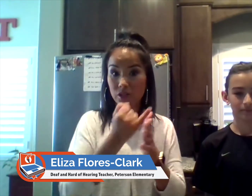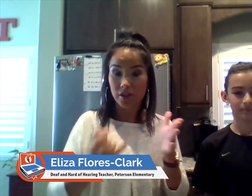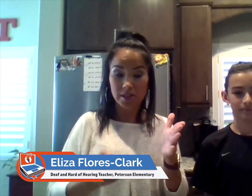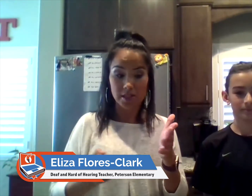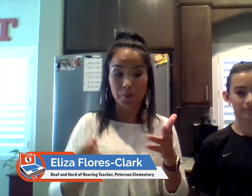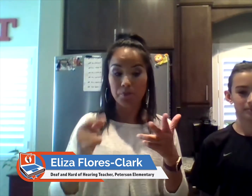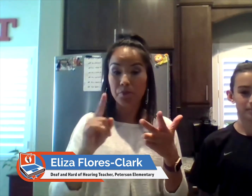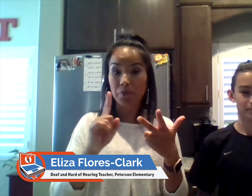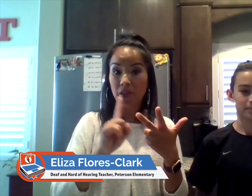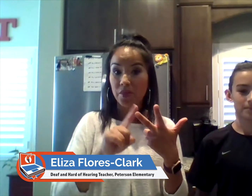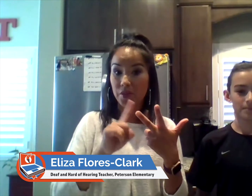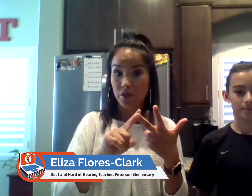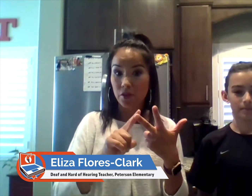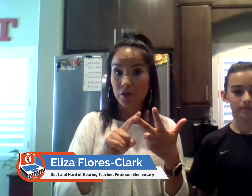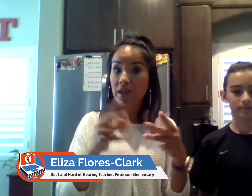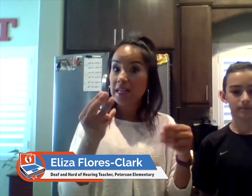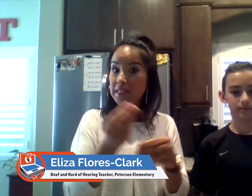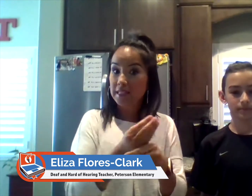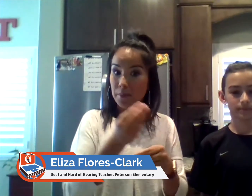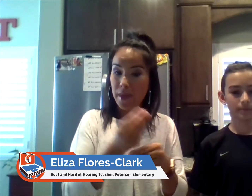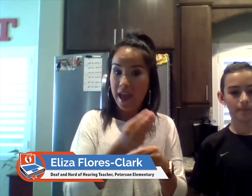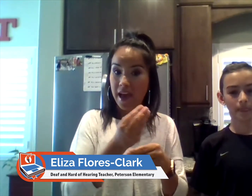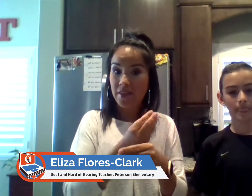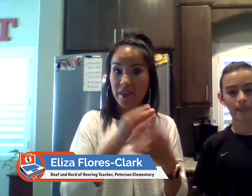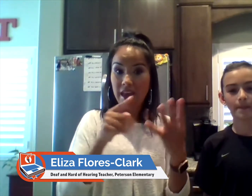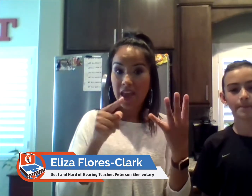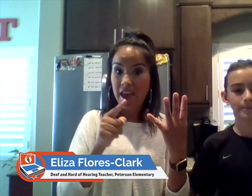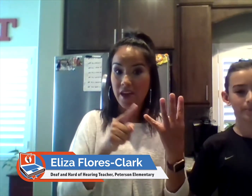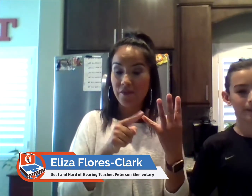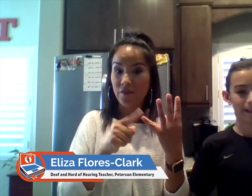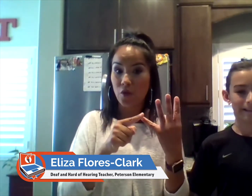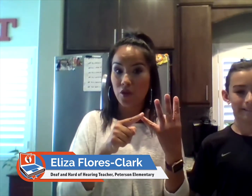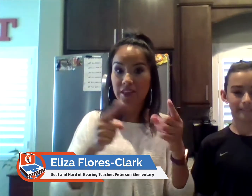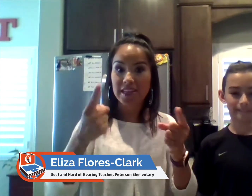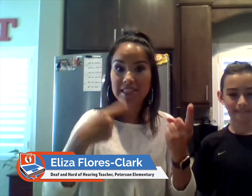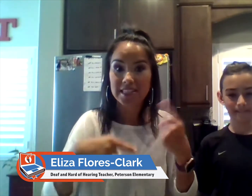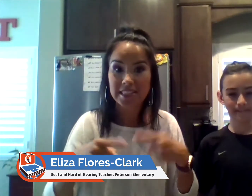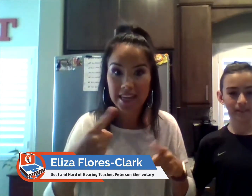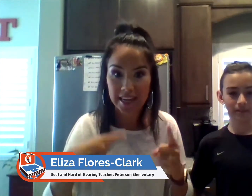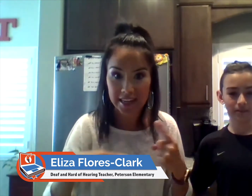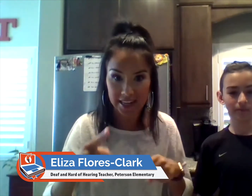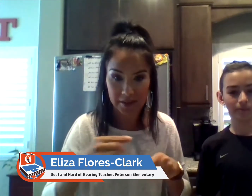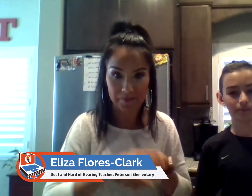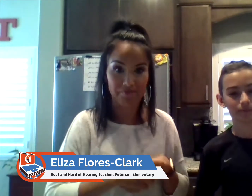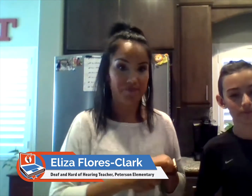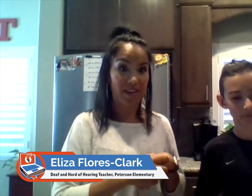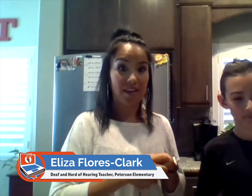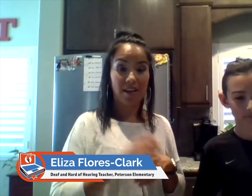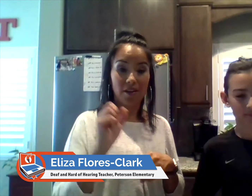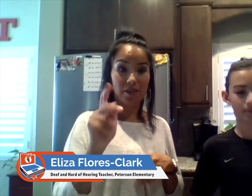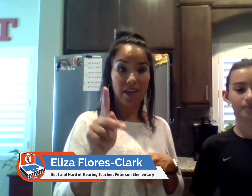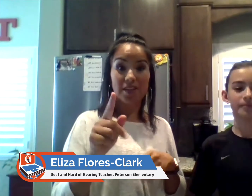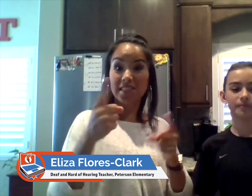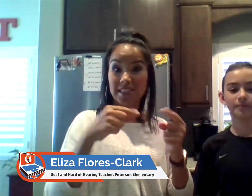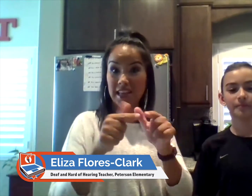Arts. Third, some math. And fourth, signing. Okay, sign